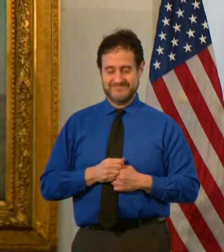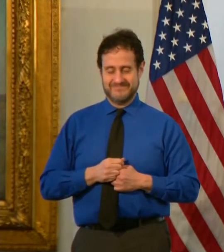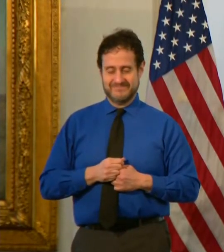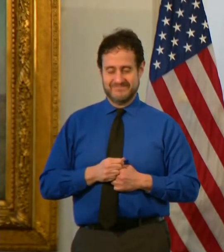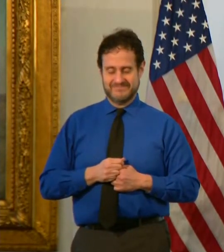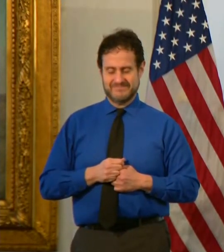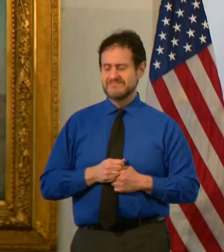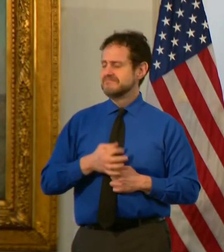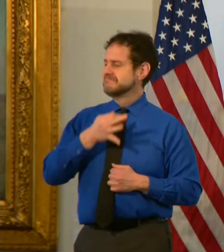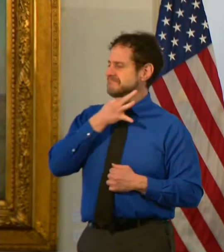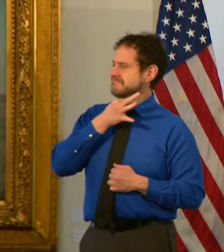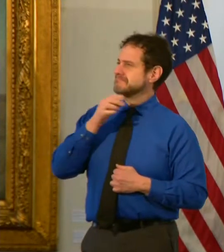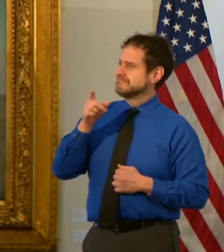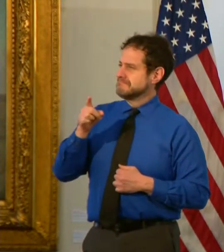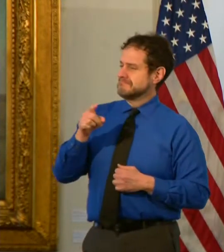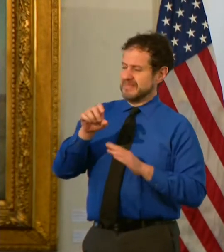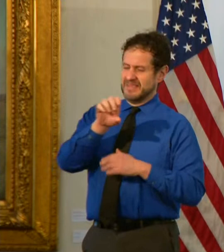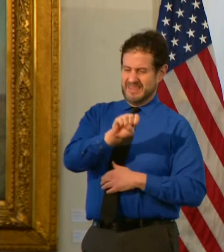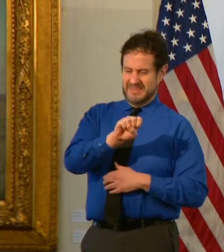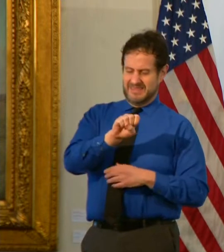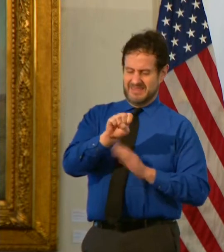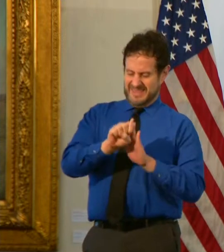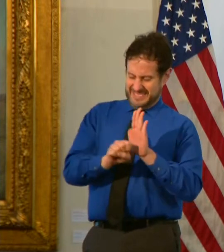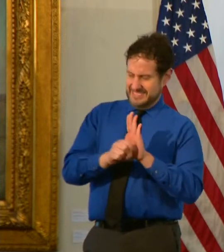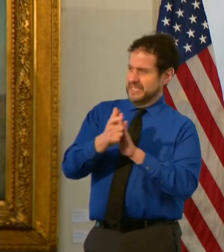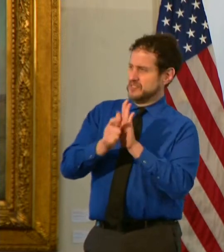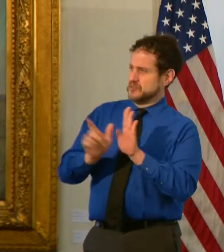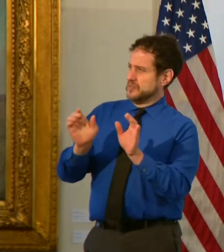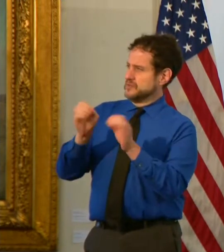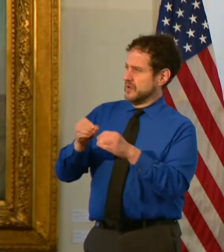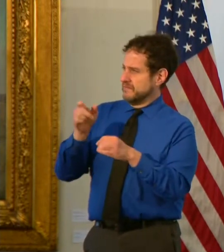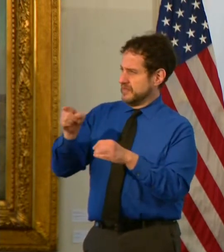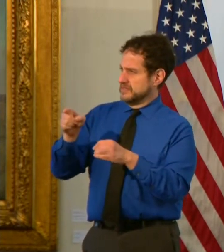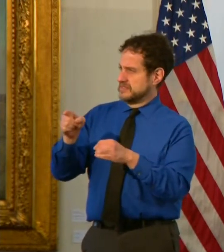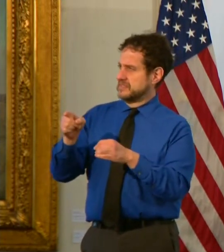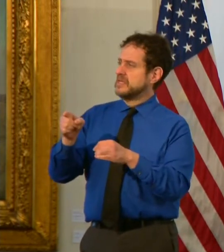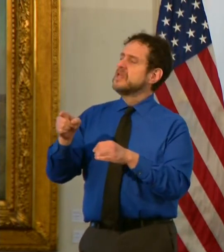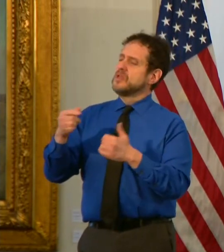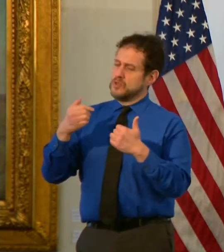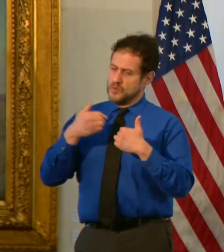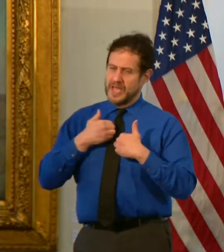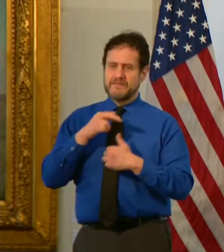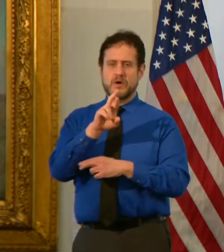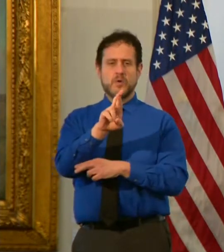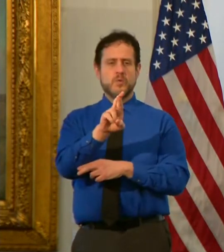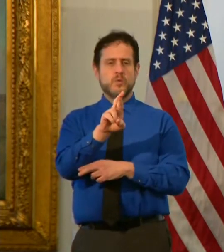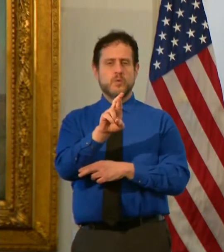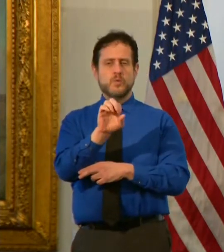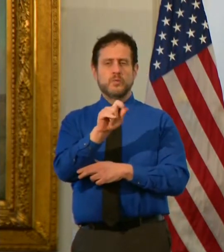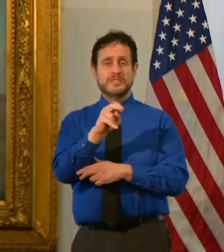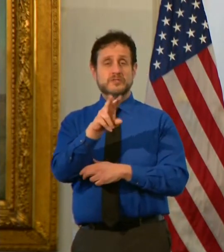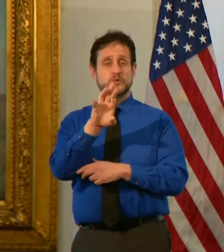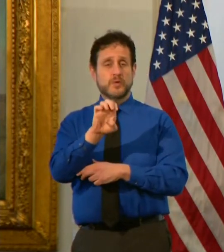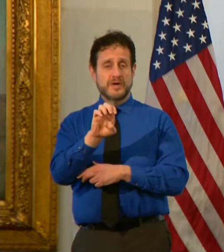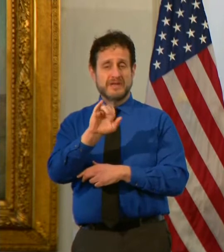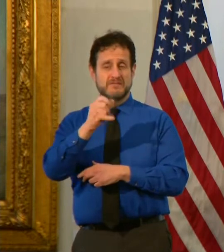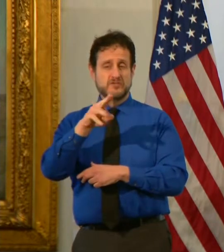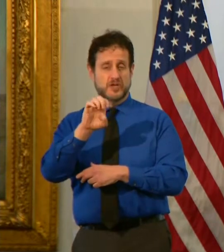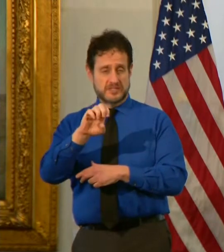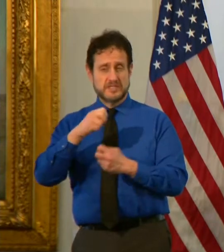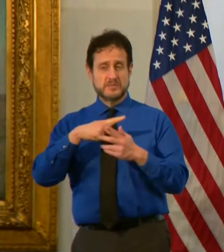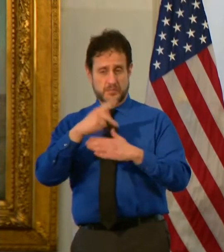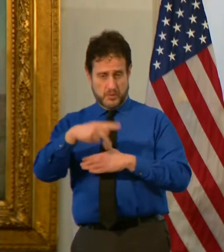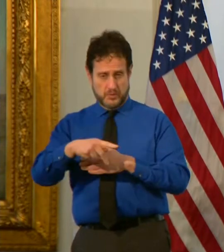does the State's Attorney's Office provide for restorative justice programs? And do you find that these programs